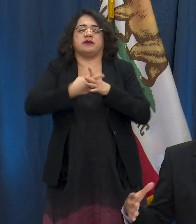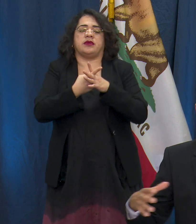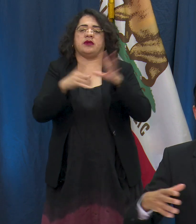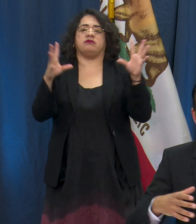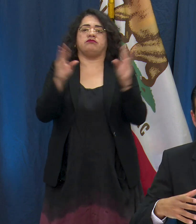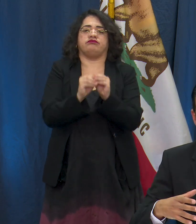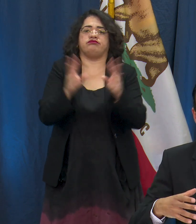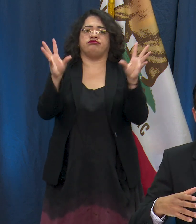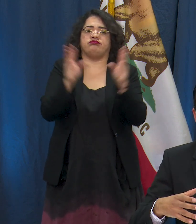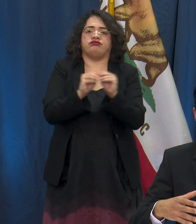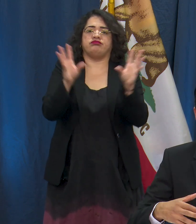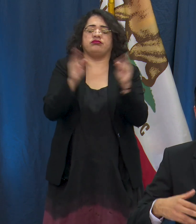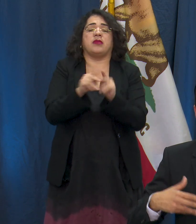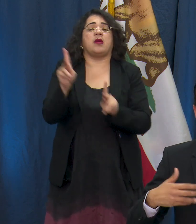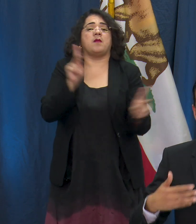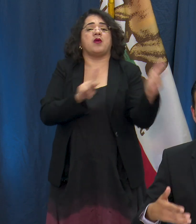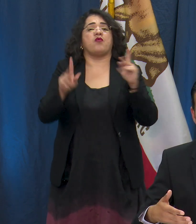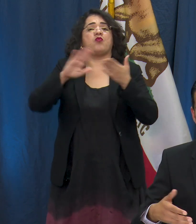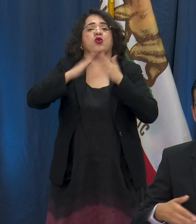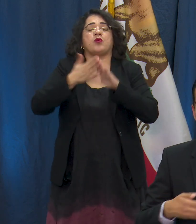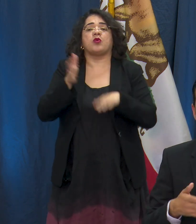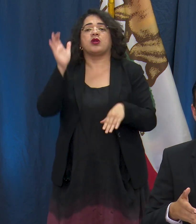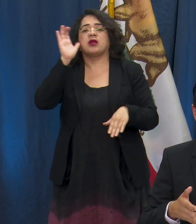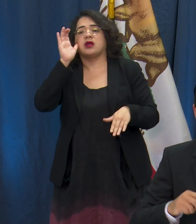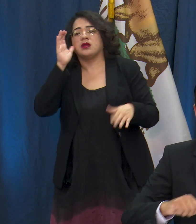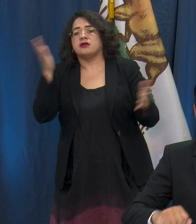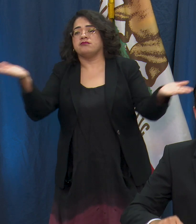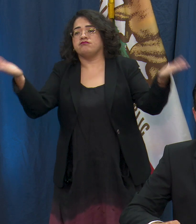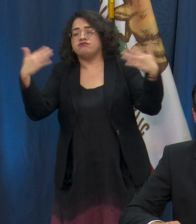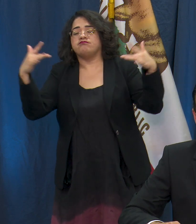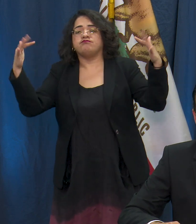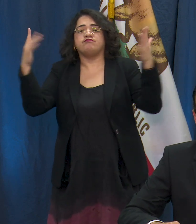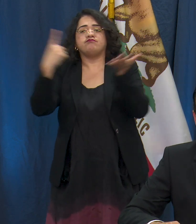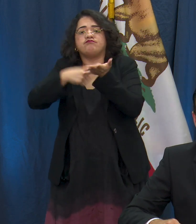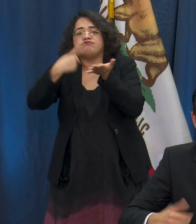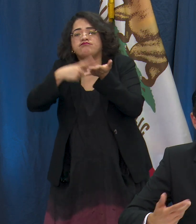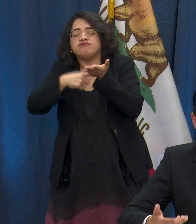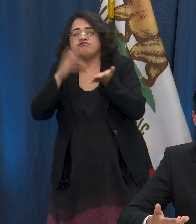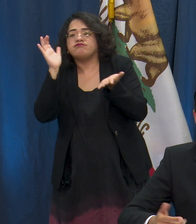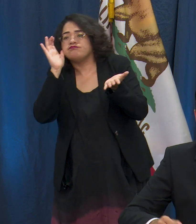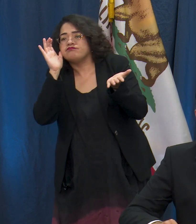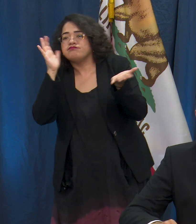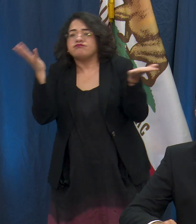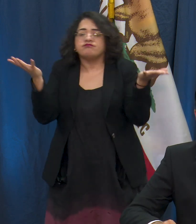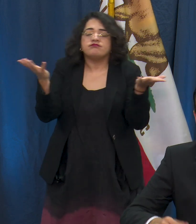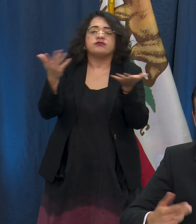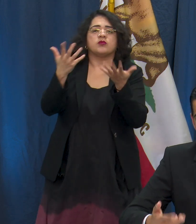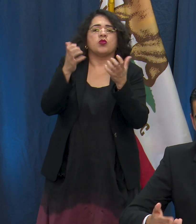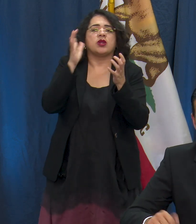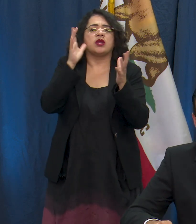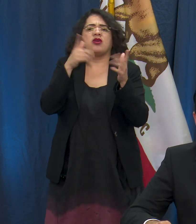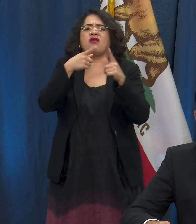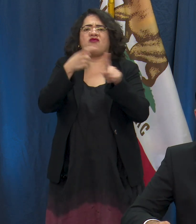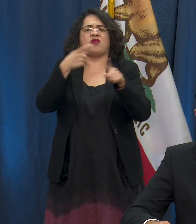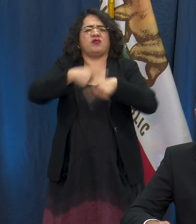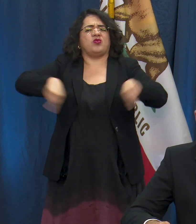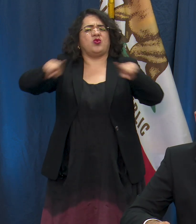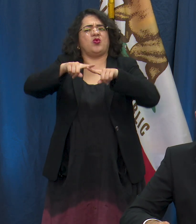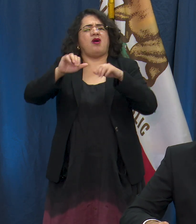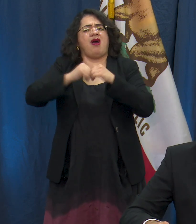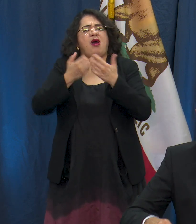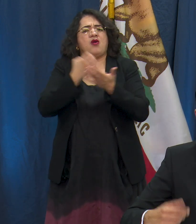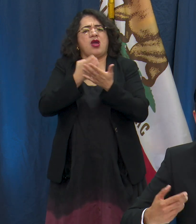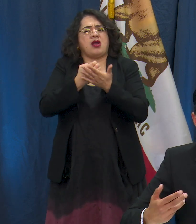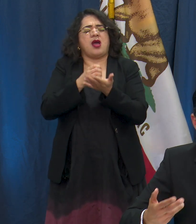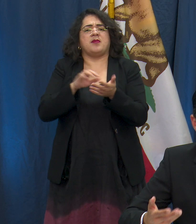they'll bring together folks from the community to hear how we can get this economy kick-started again. And I want to thank those committee